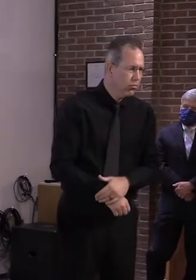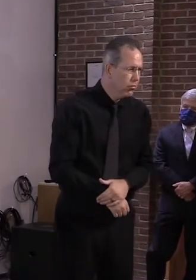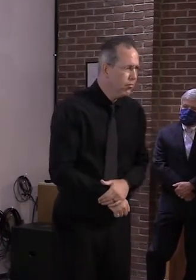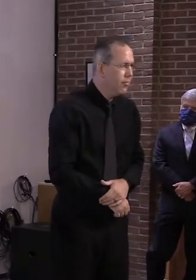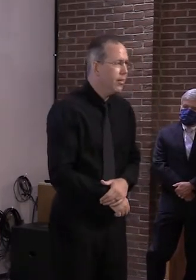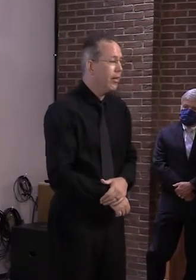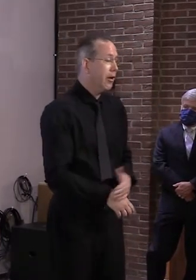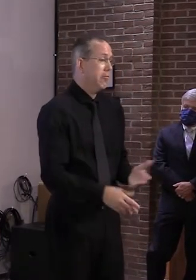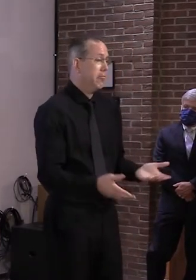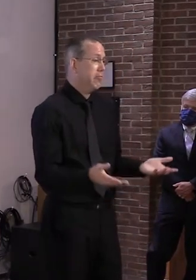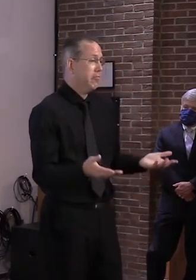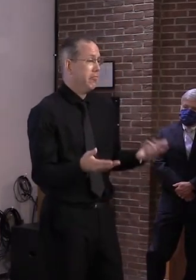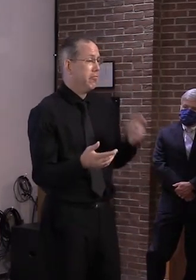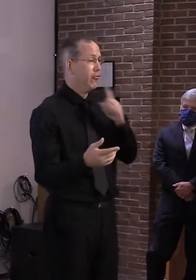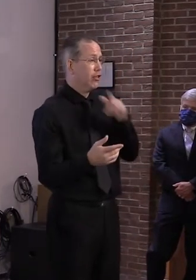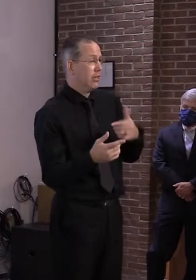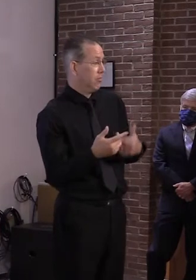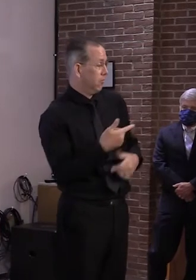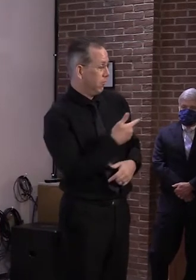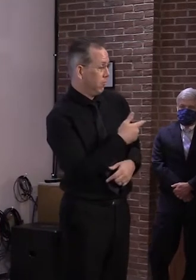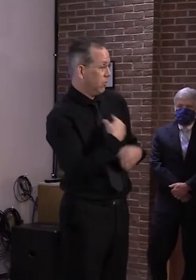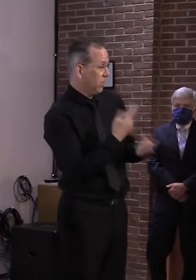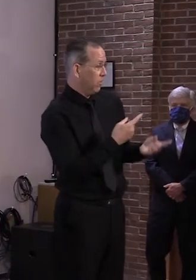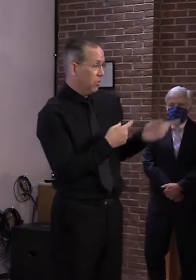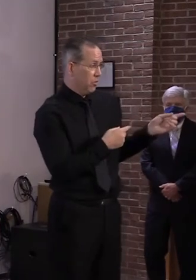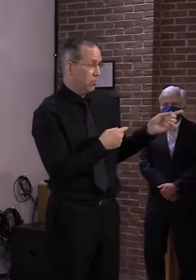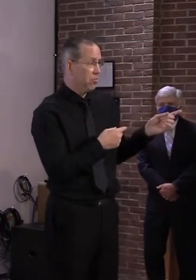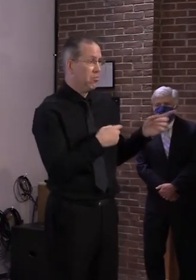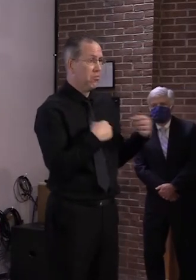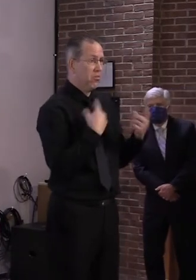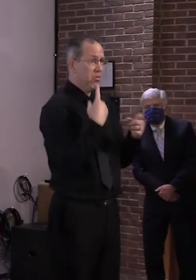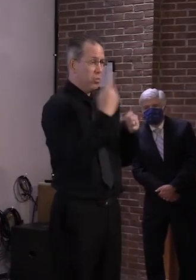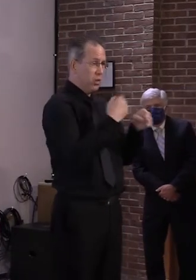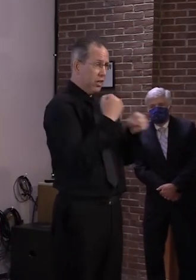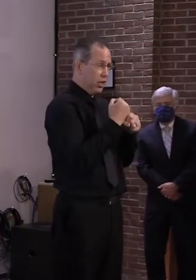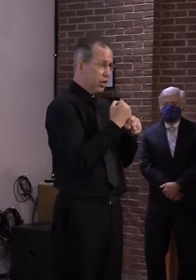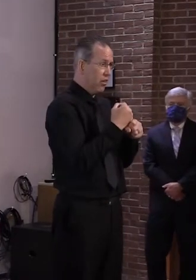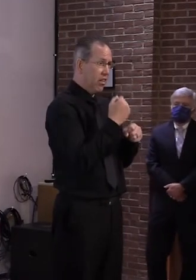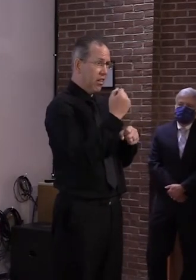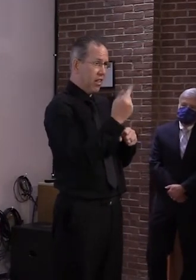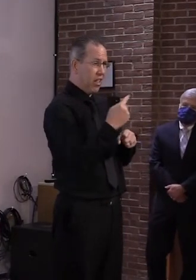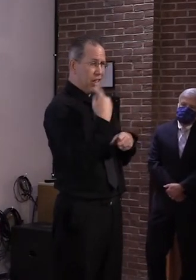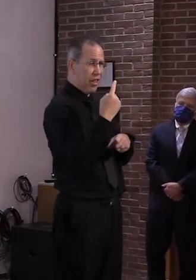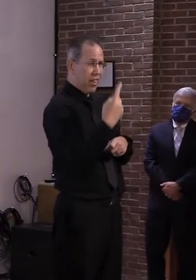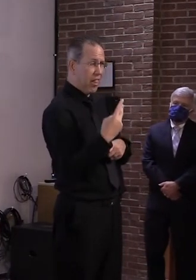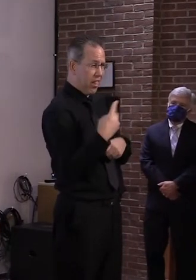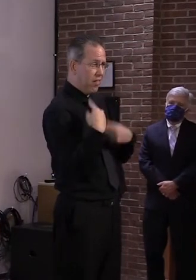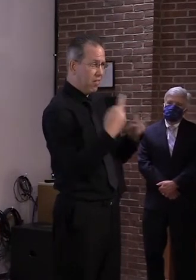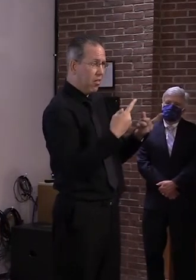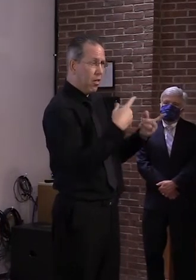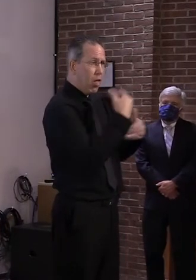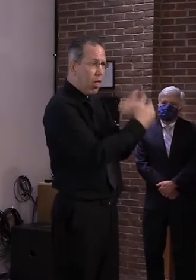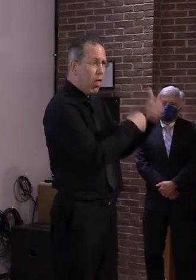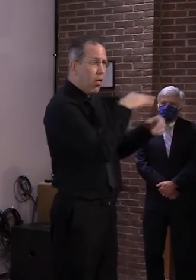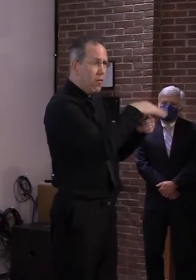Republicans out of 30 in the Senate, I think it's 43 in the House out of 150. So they